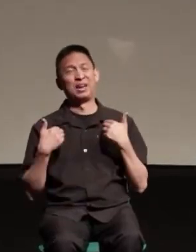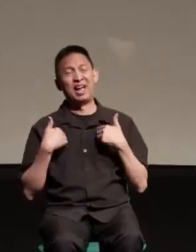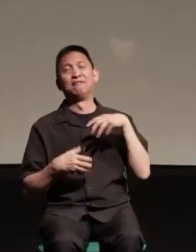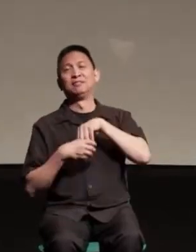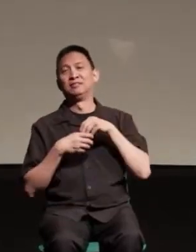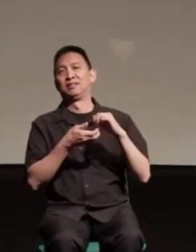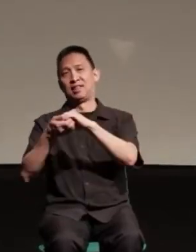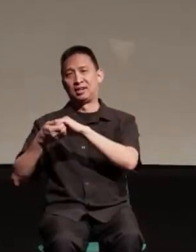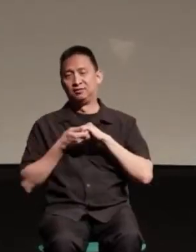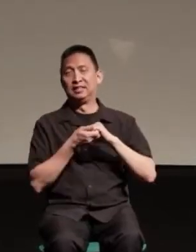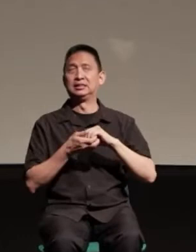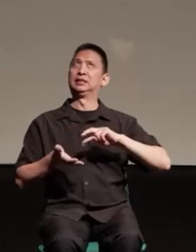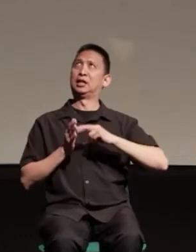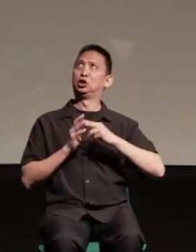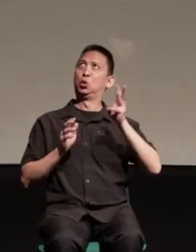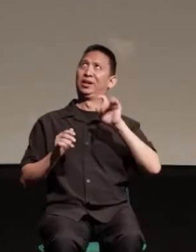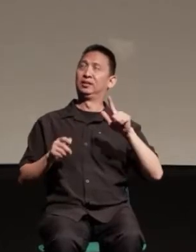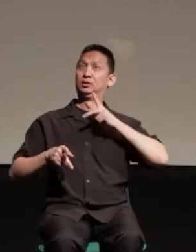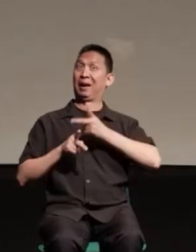will to maintain what we have.